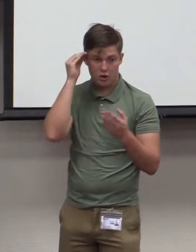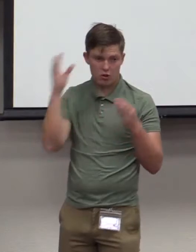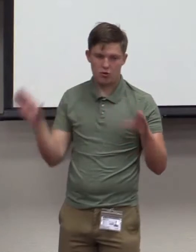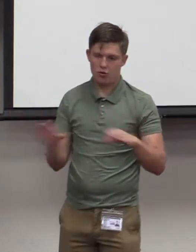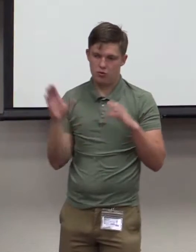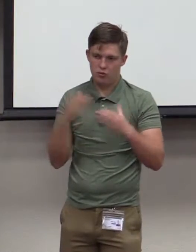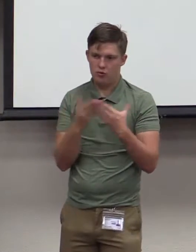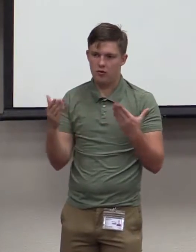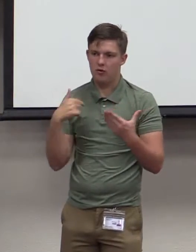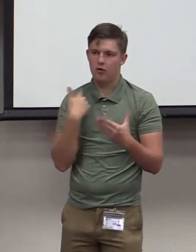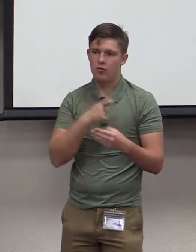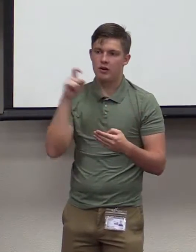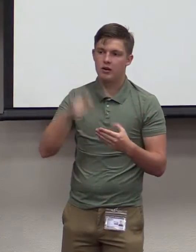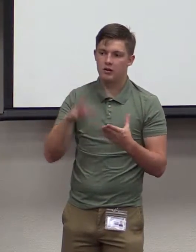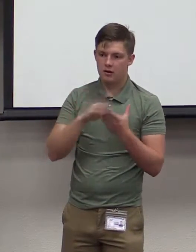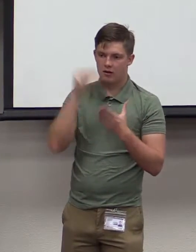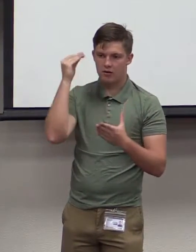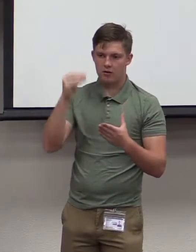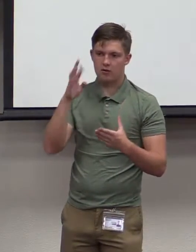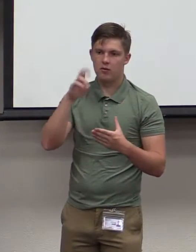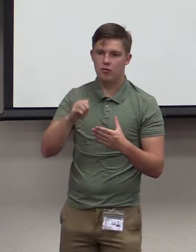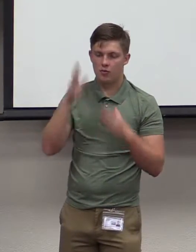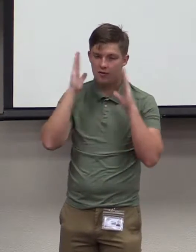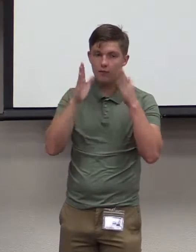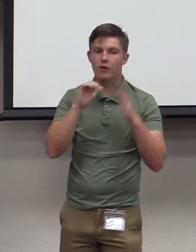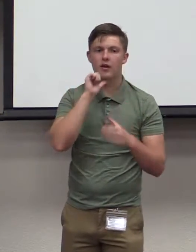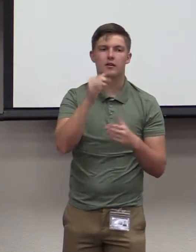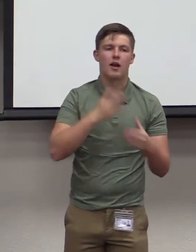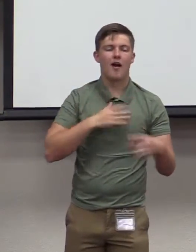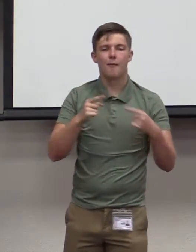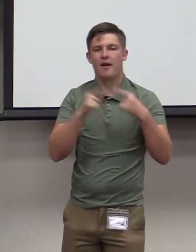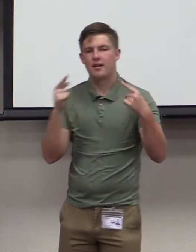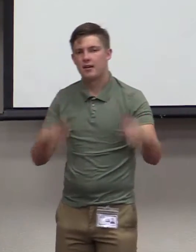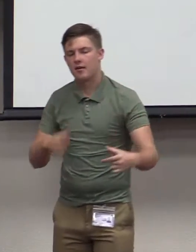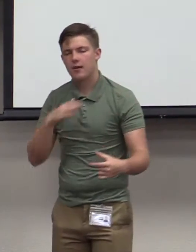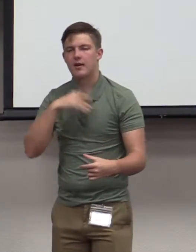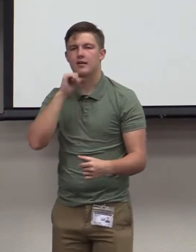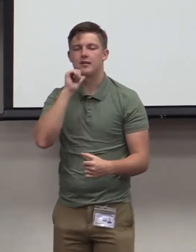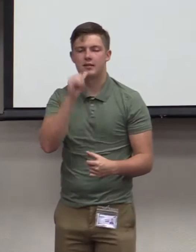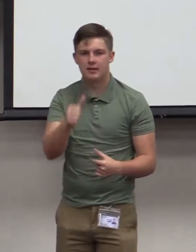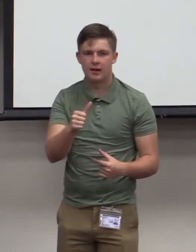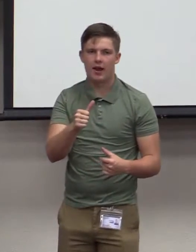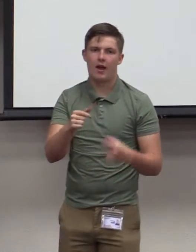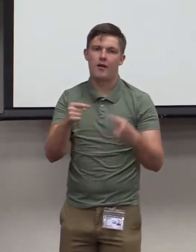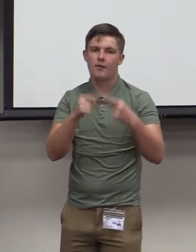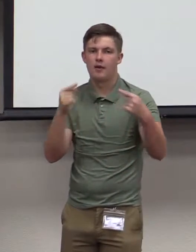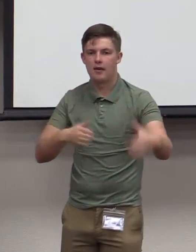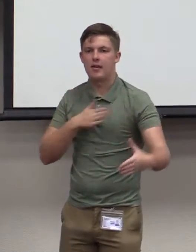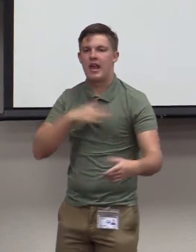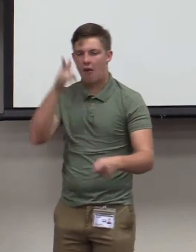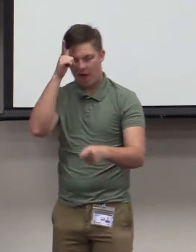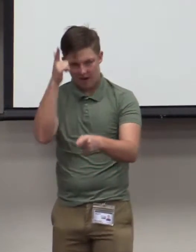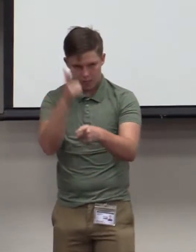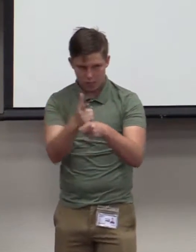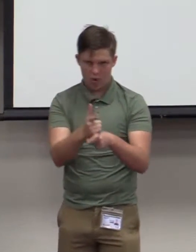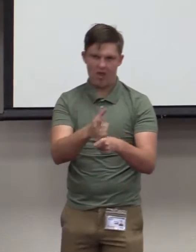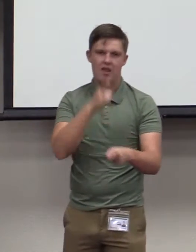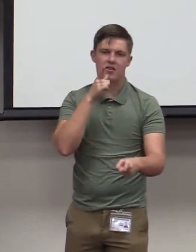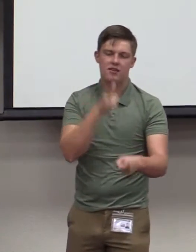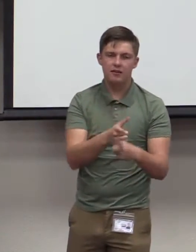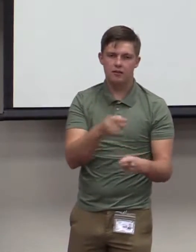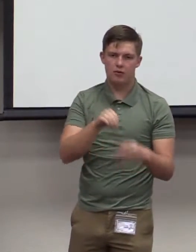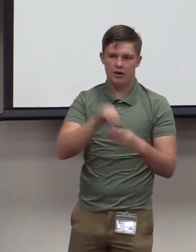we have to learn to refocus that is not my enemy. That is not the person who's opposed to me. That is my brother or sister in